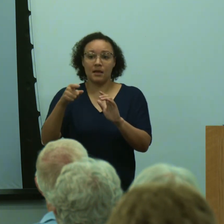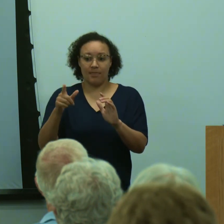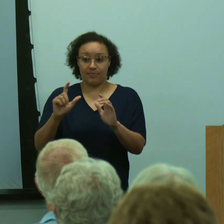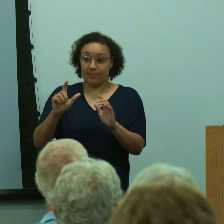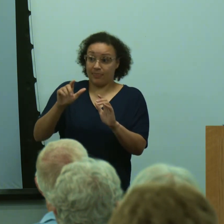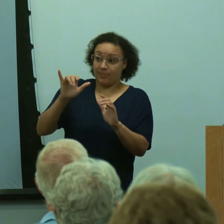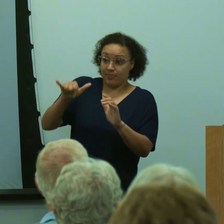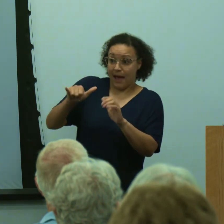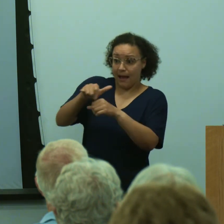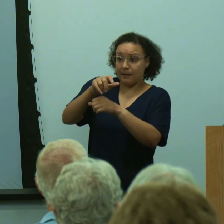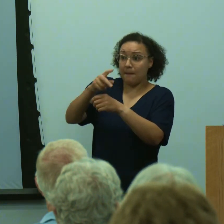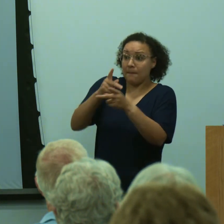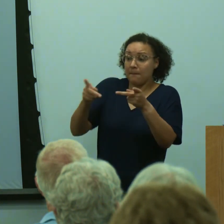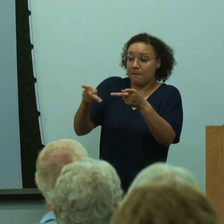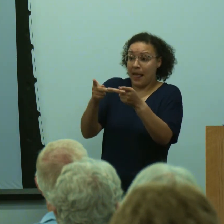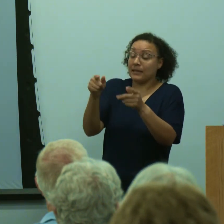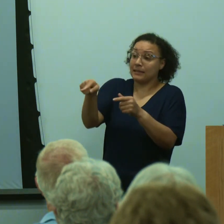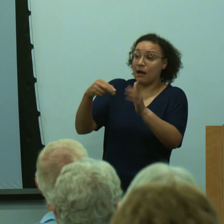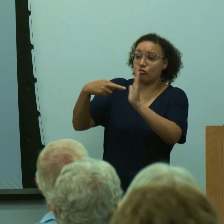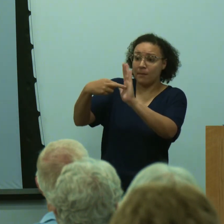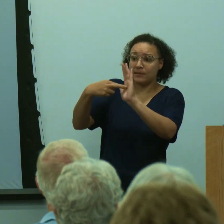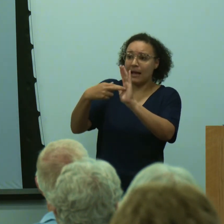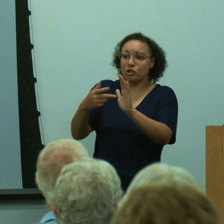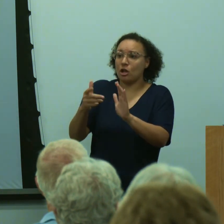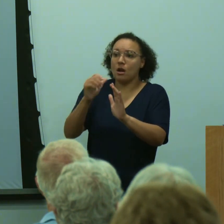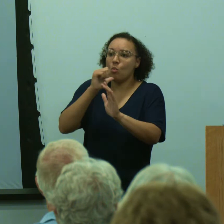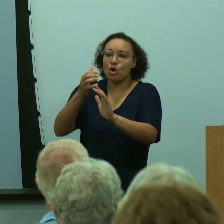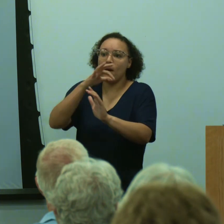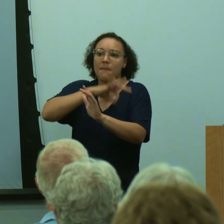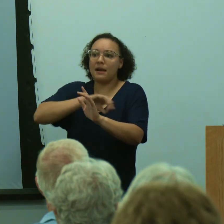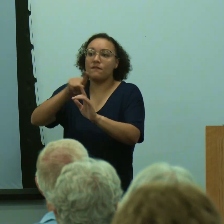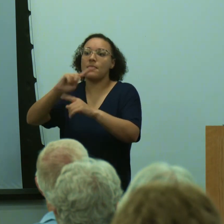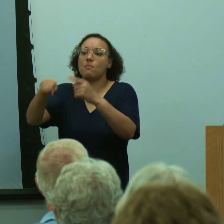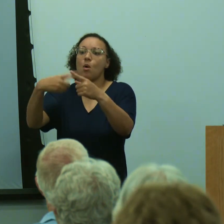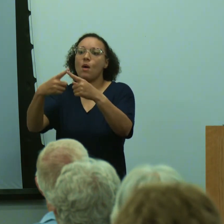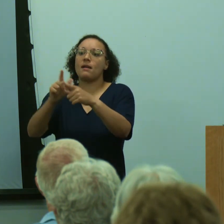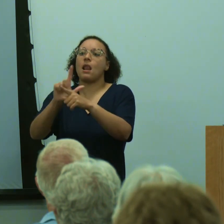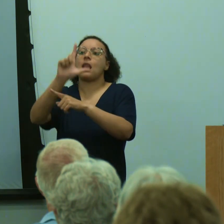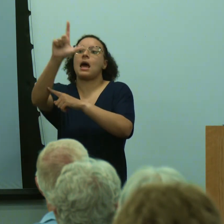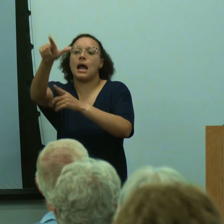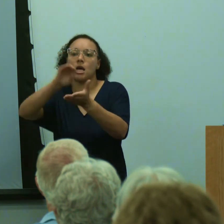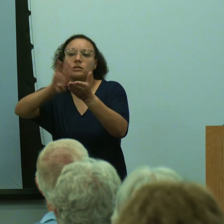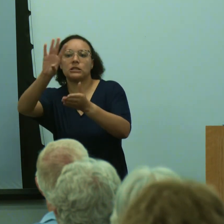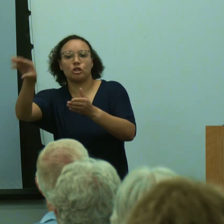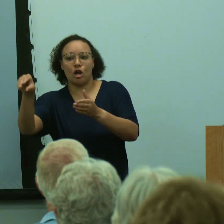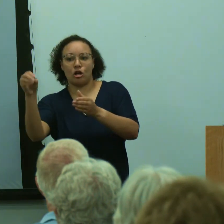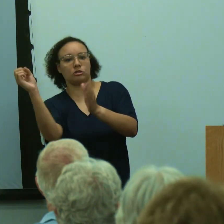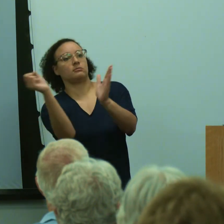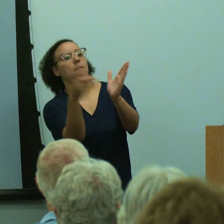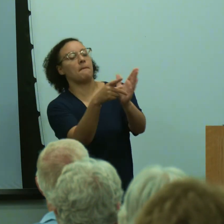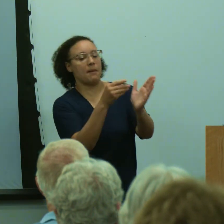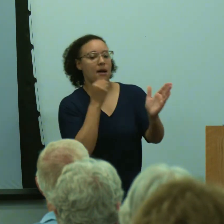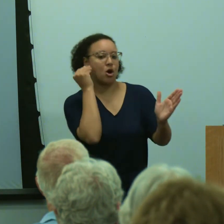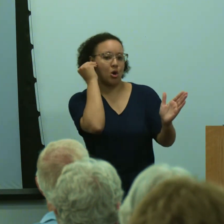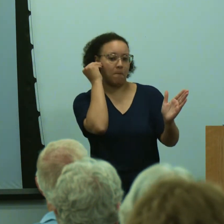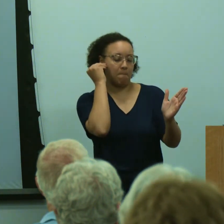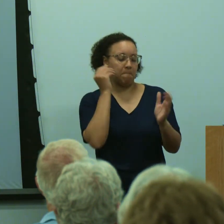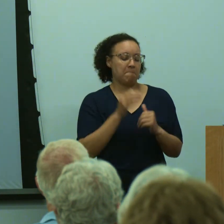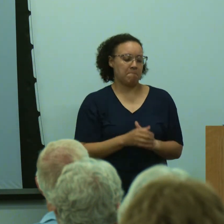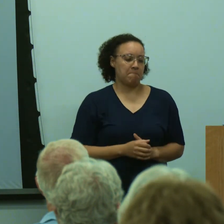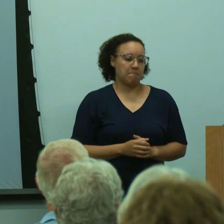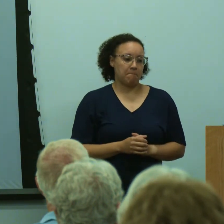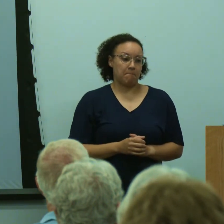out in 2 years or 5 years. And they're locked out of the opportunity, in some instances, to vote even further.